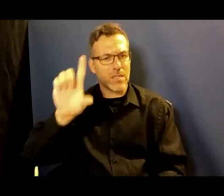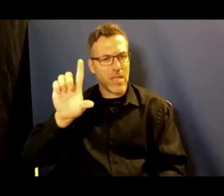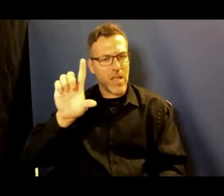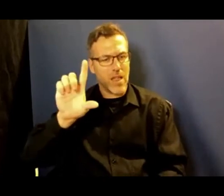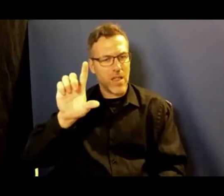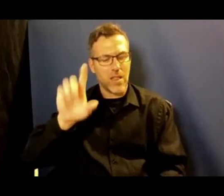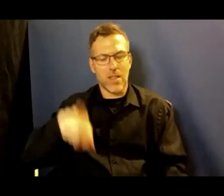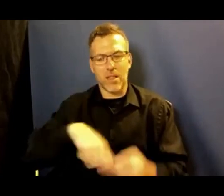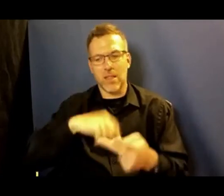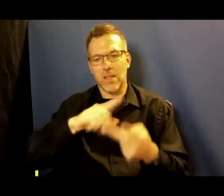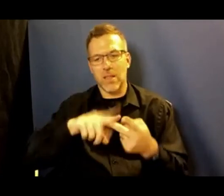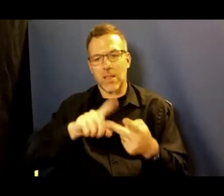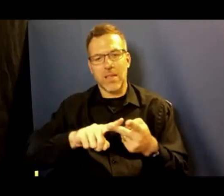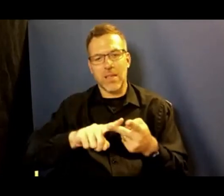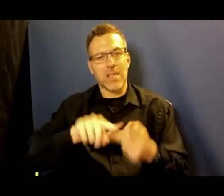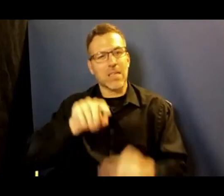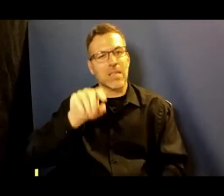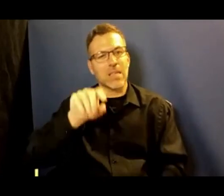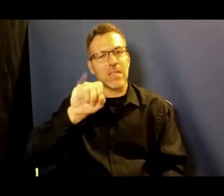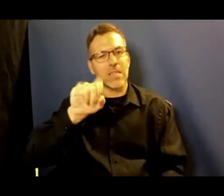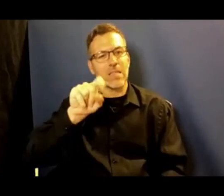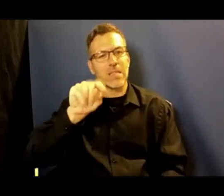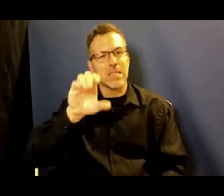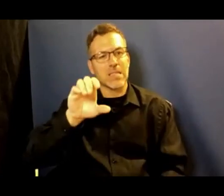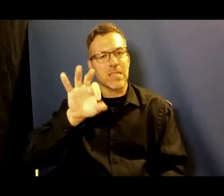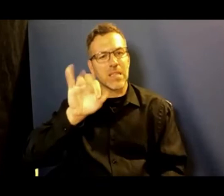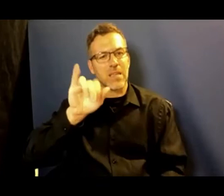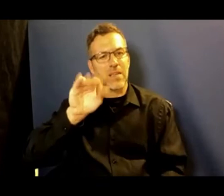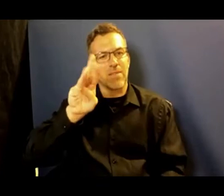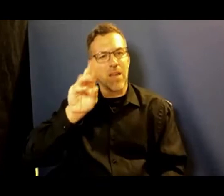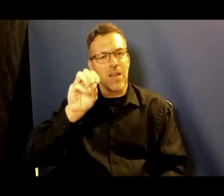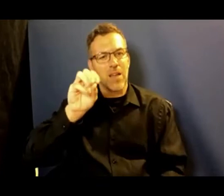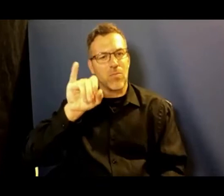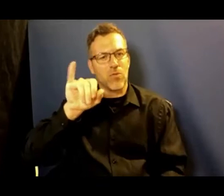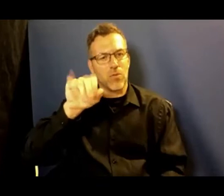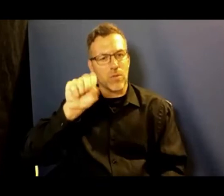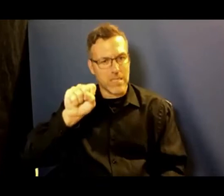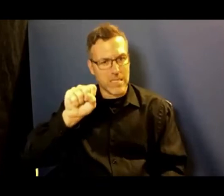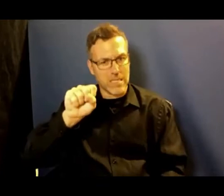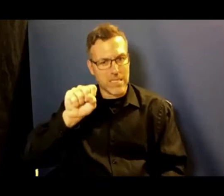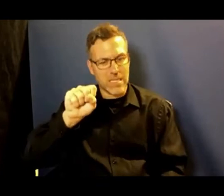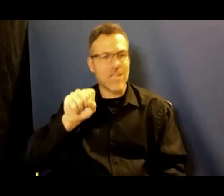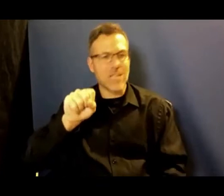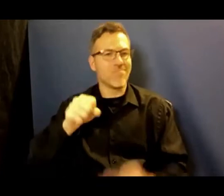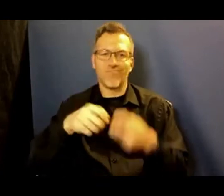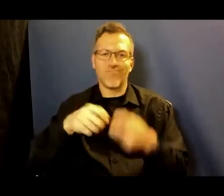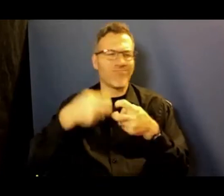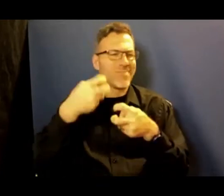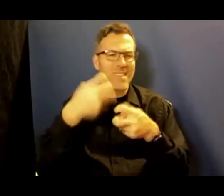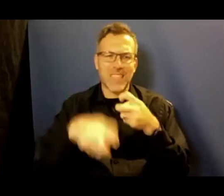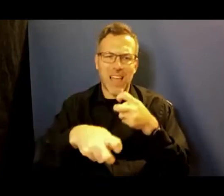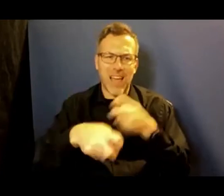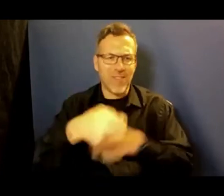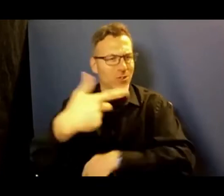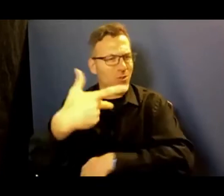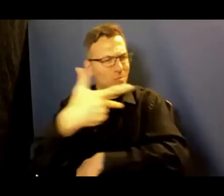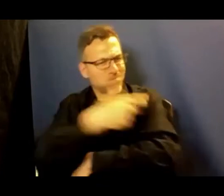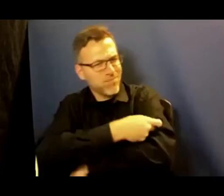DNA for years and have been incredibly unsuccessful. It is very difficult to insert something into someone's